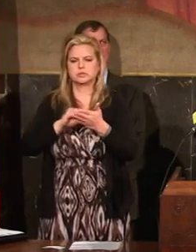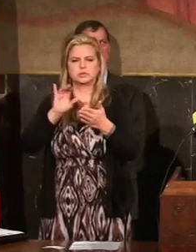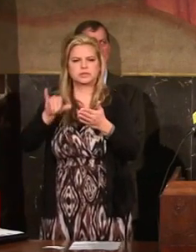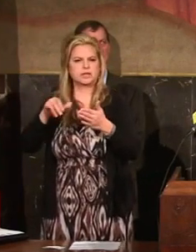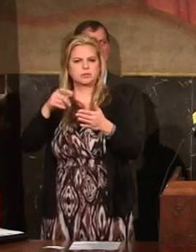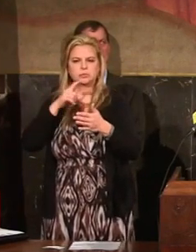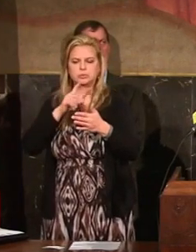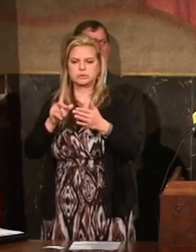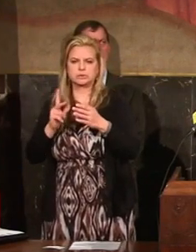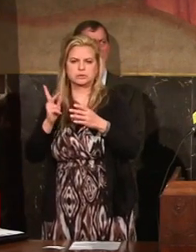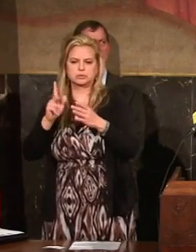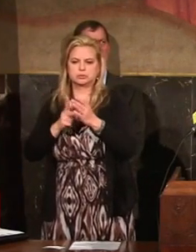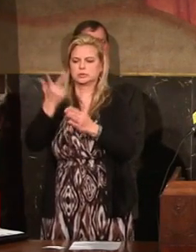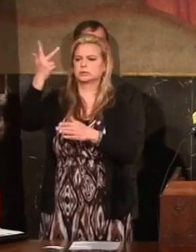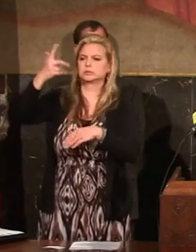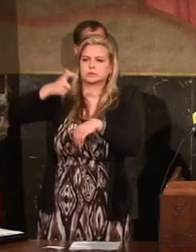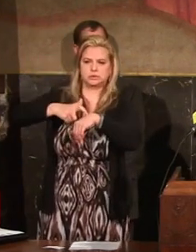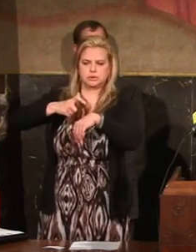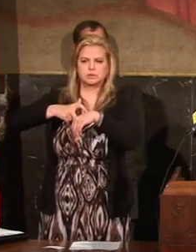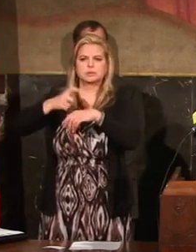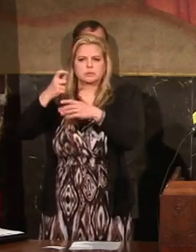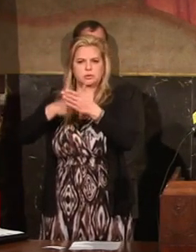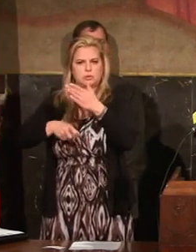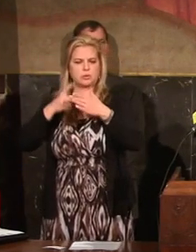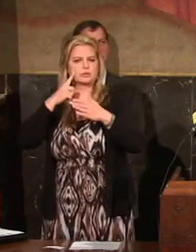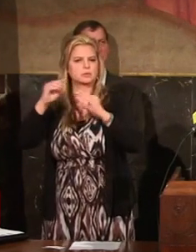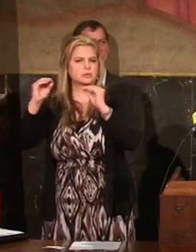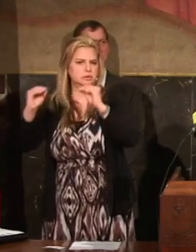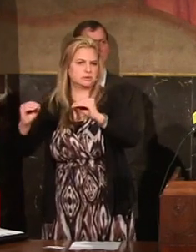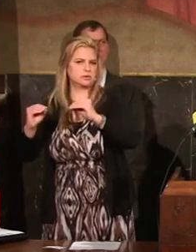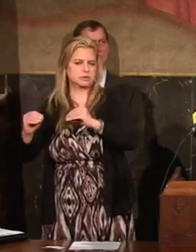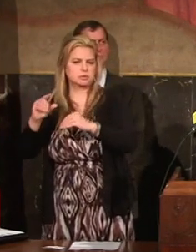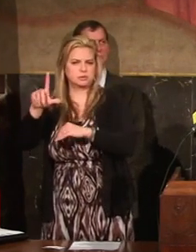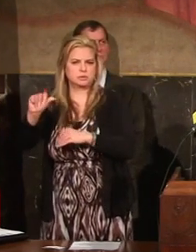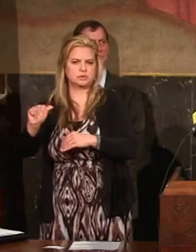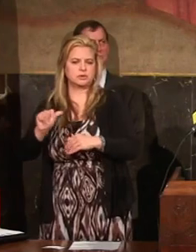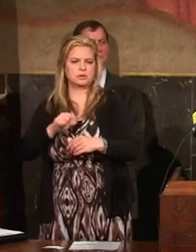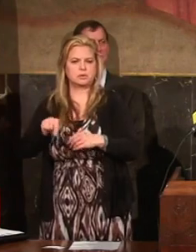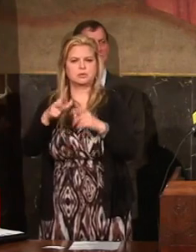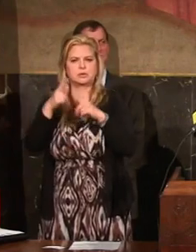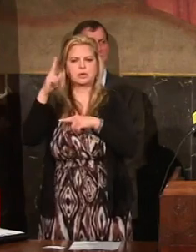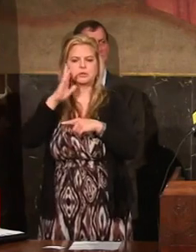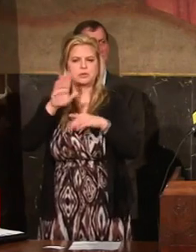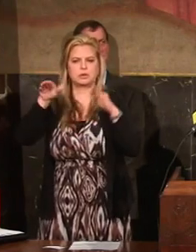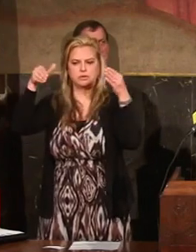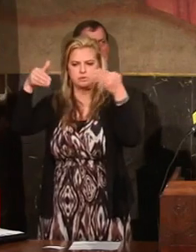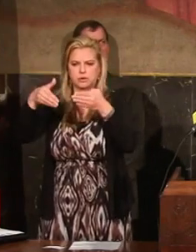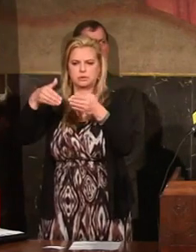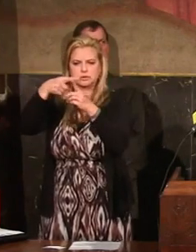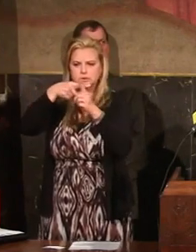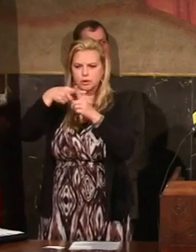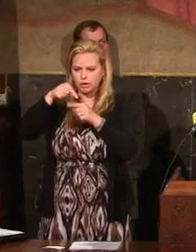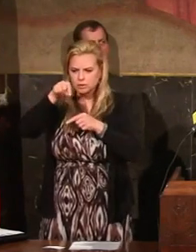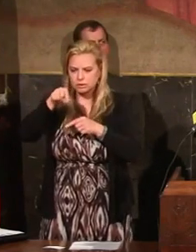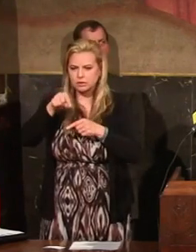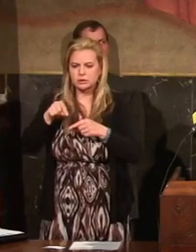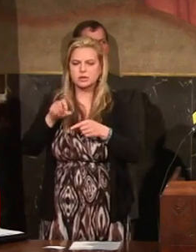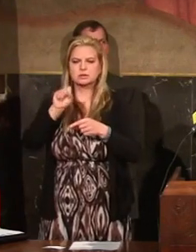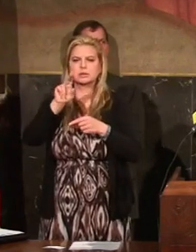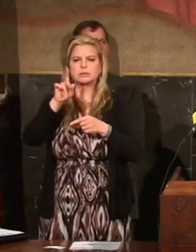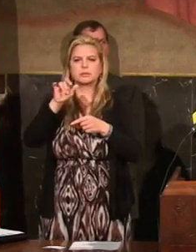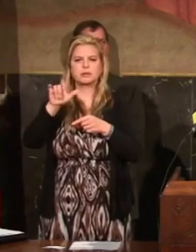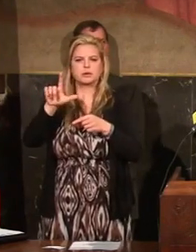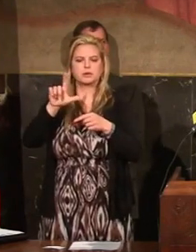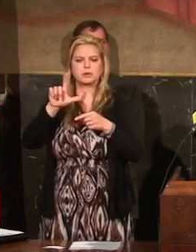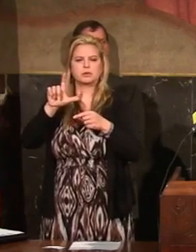the normal cost to educate in Louisiana, and those cuts would also target supplemental course allocations, which